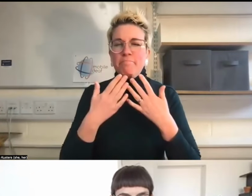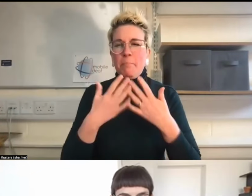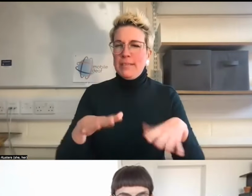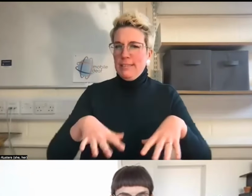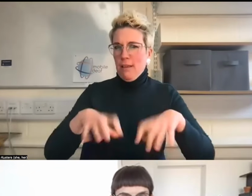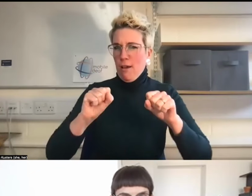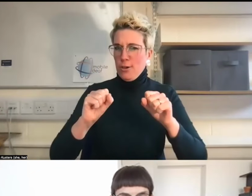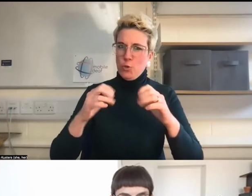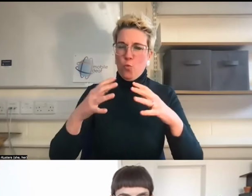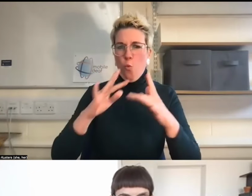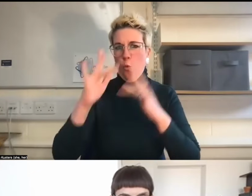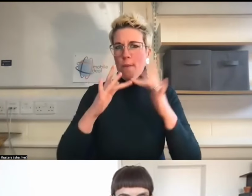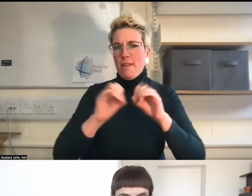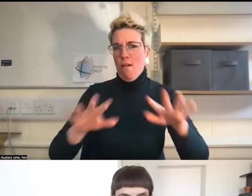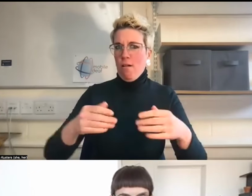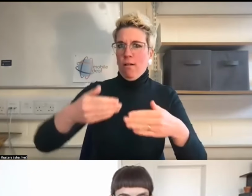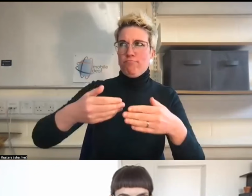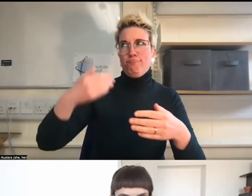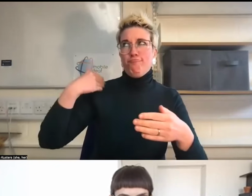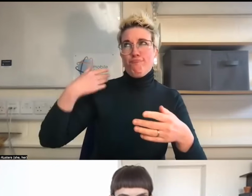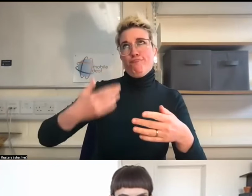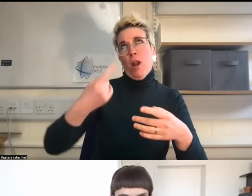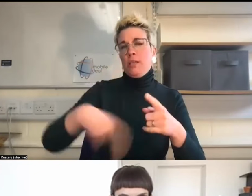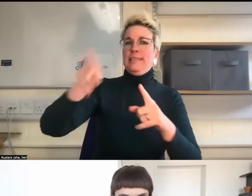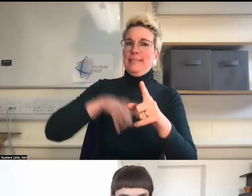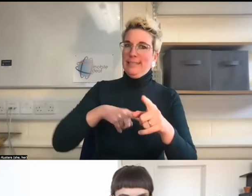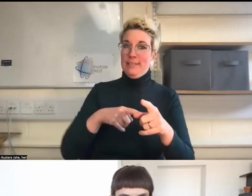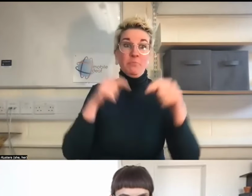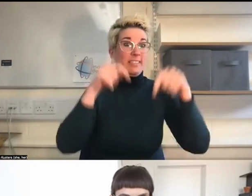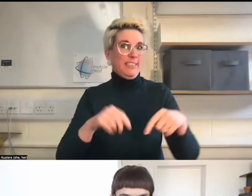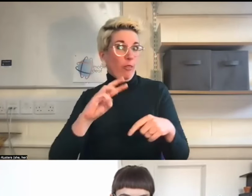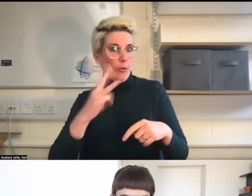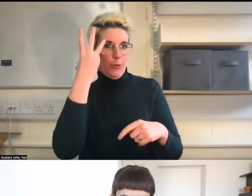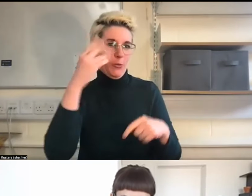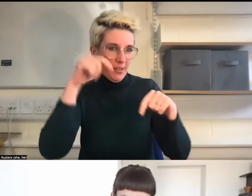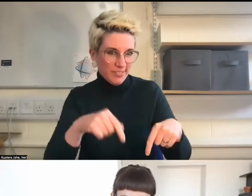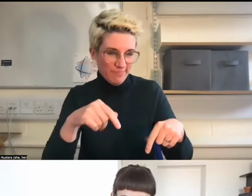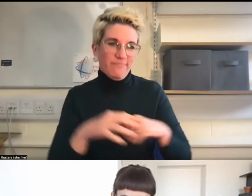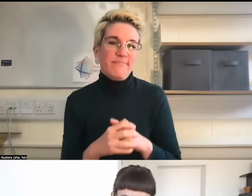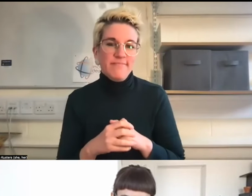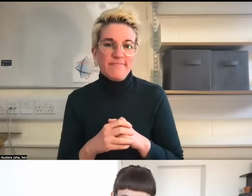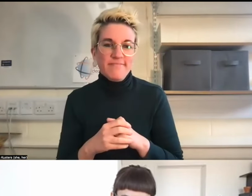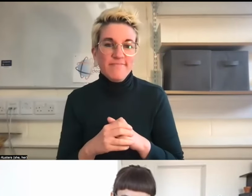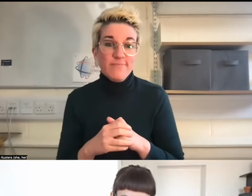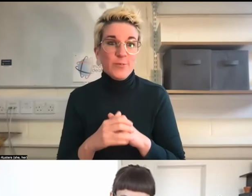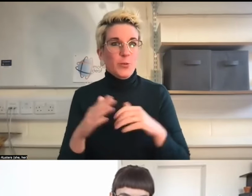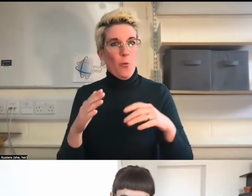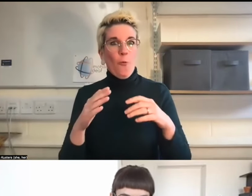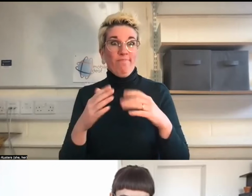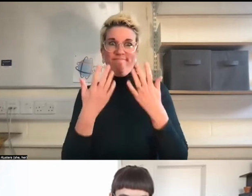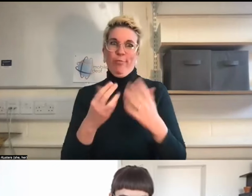At, based at Heriot-Watt University, Signs at HWU. We've been running online